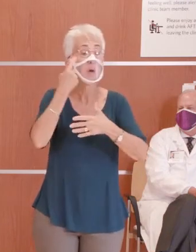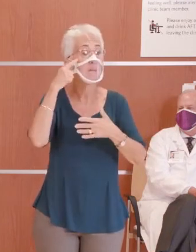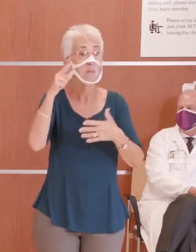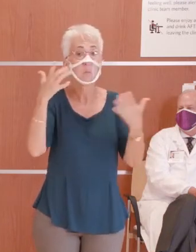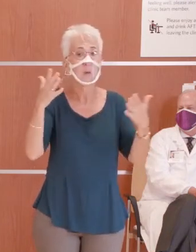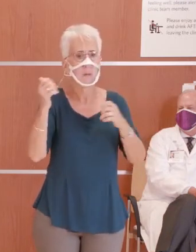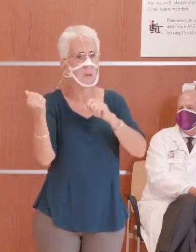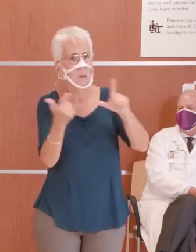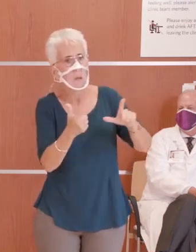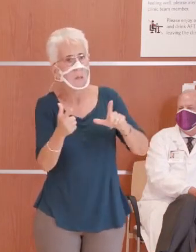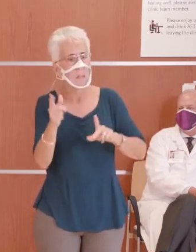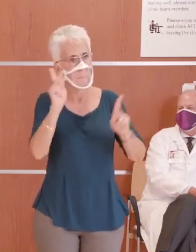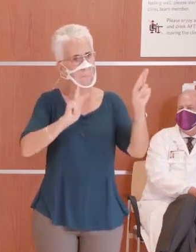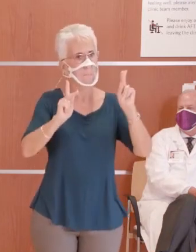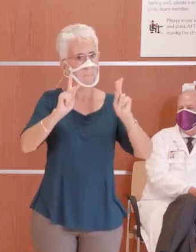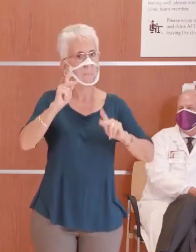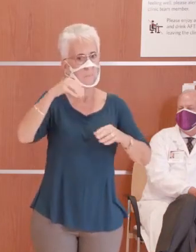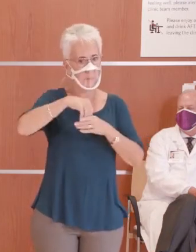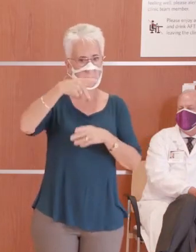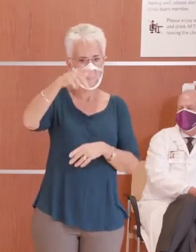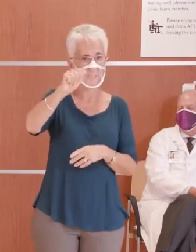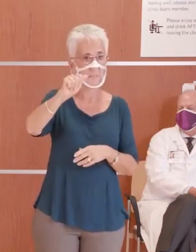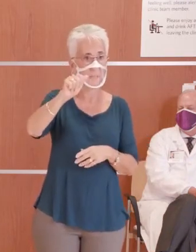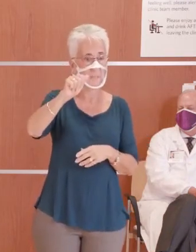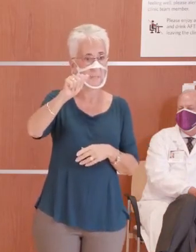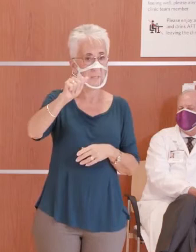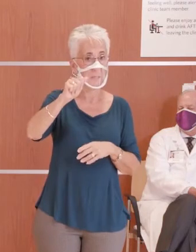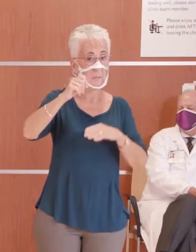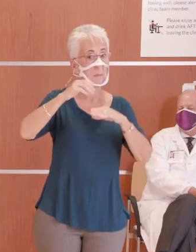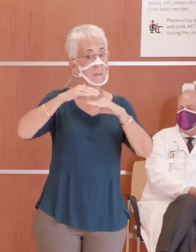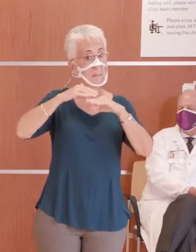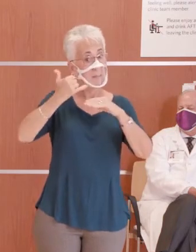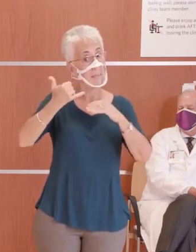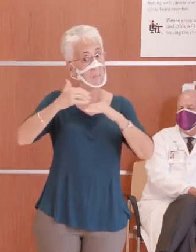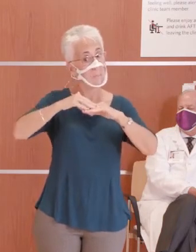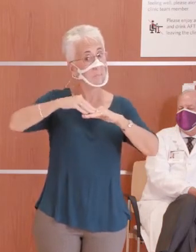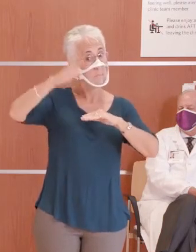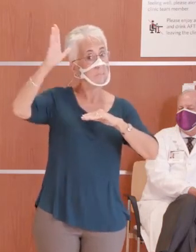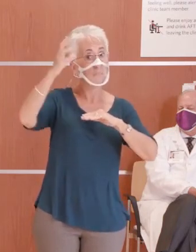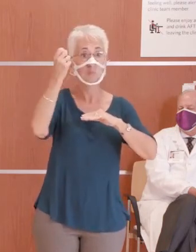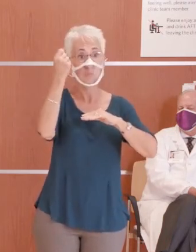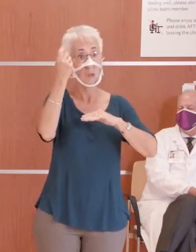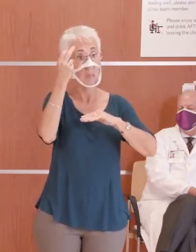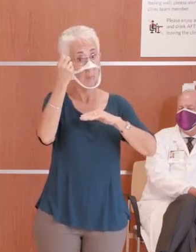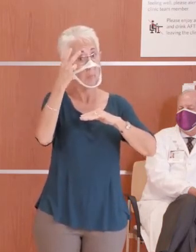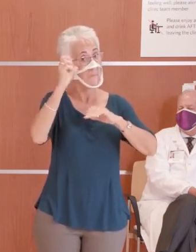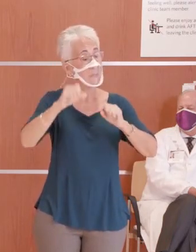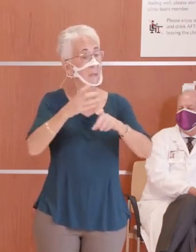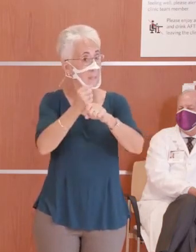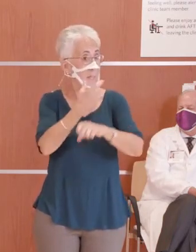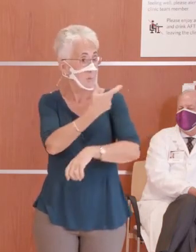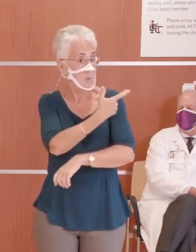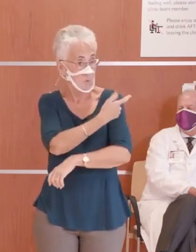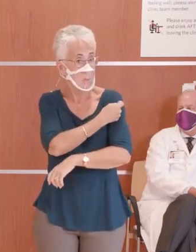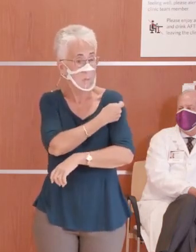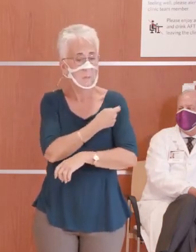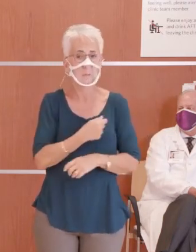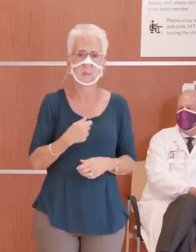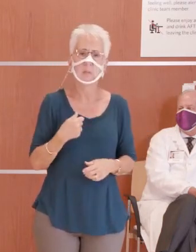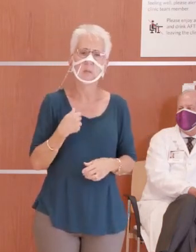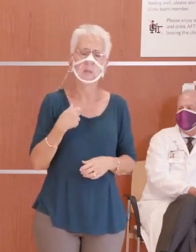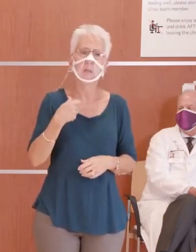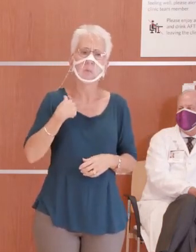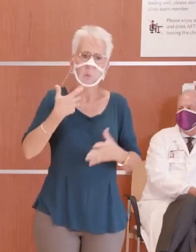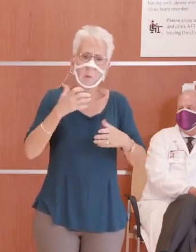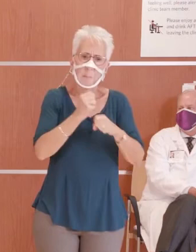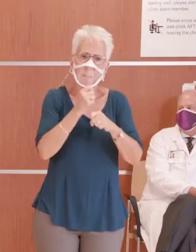Pennsylvanians, especially now that all Pennsylvanians over age 12 are eligible to be vaccinated, we want to make sure that all